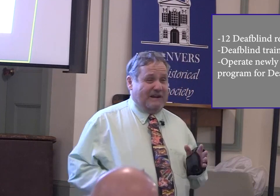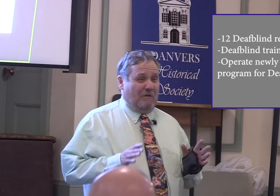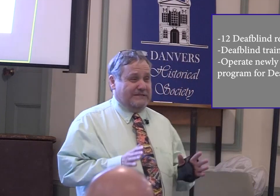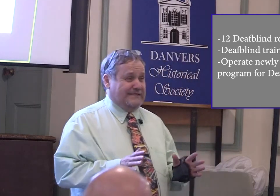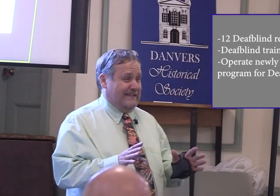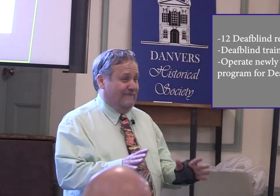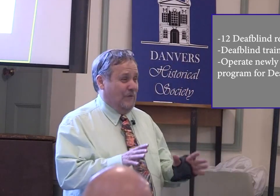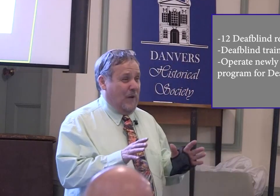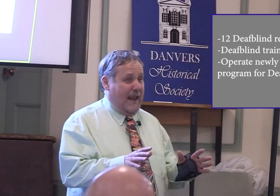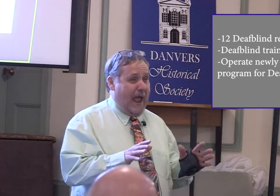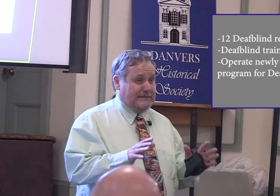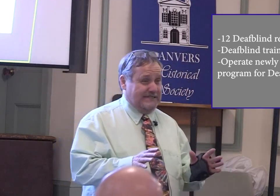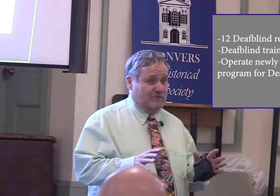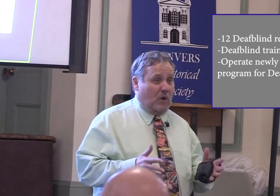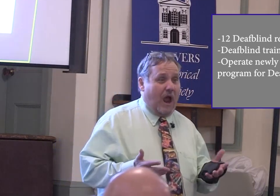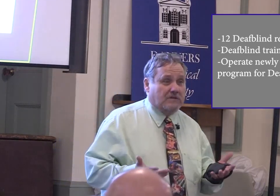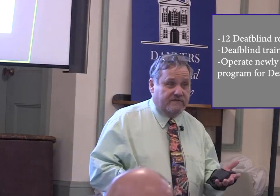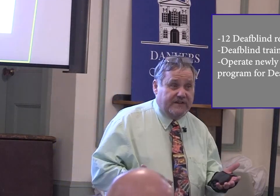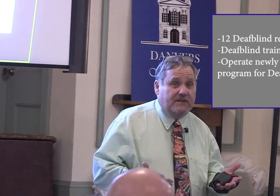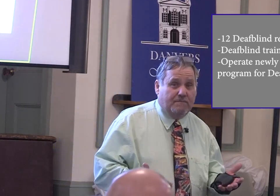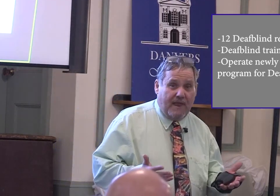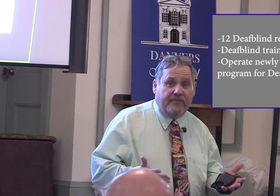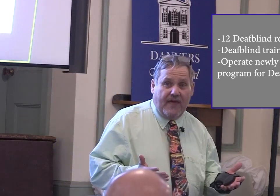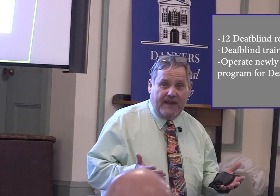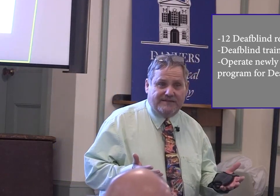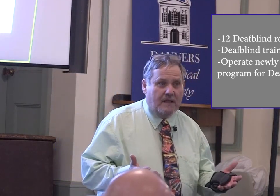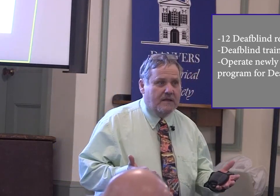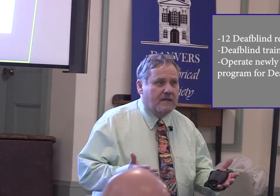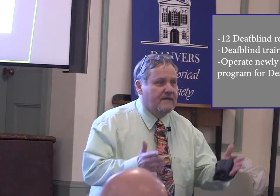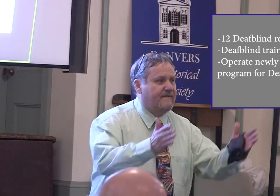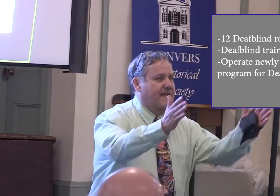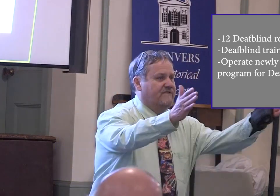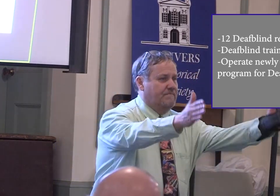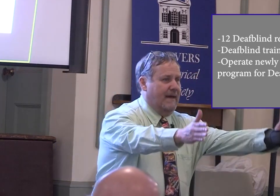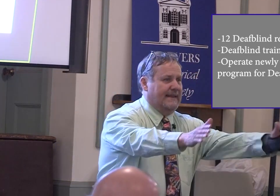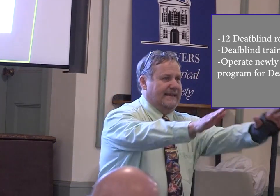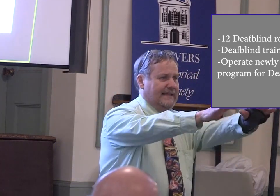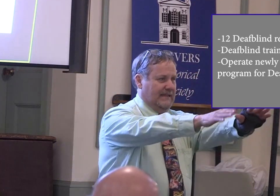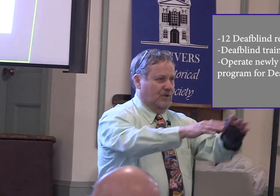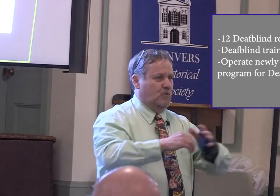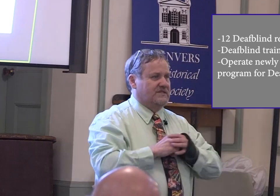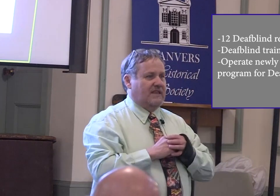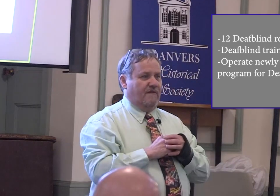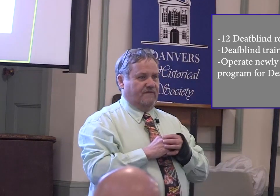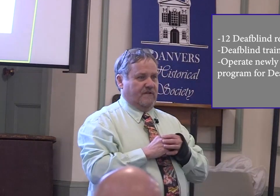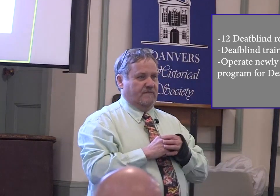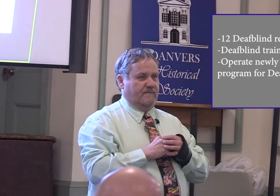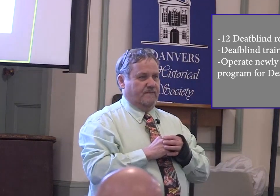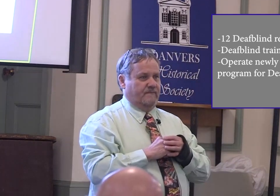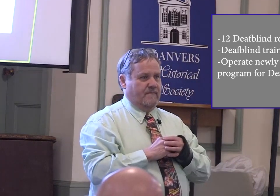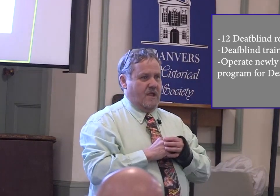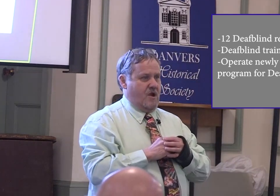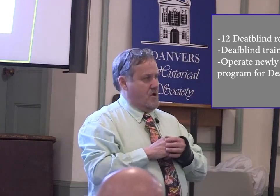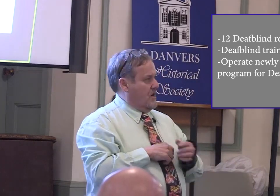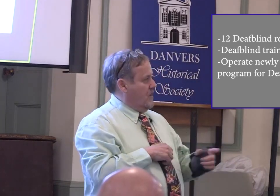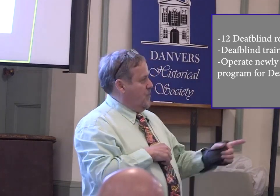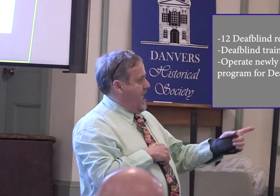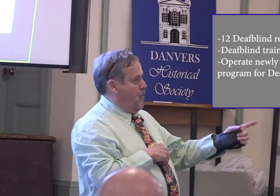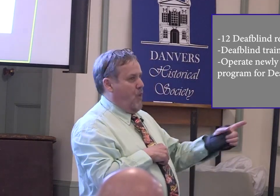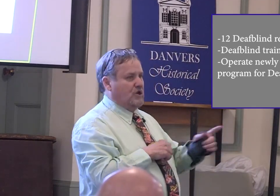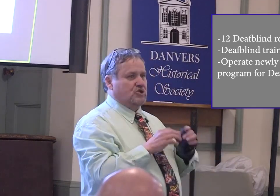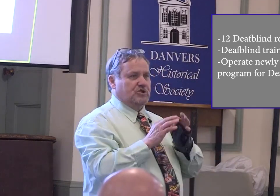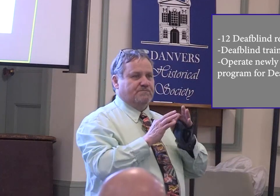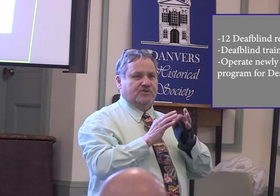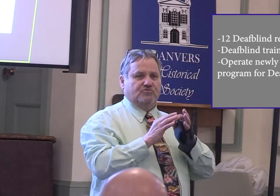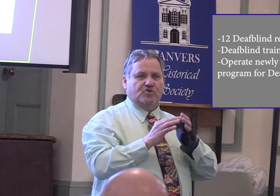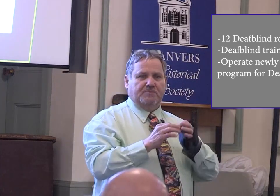Now, you know, just to give you an idea what kind of an impact that is. If everybody here was deaf, we